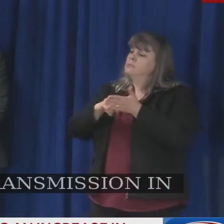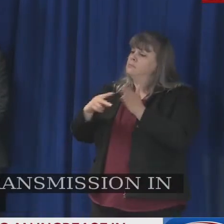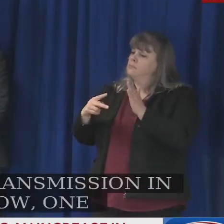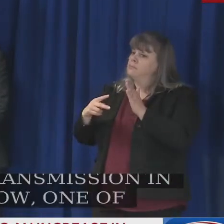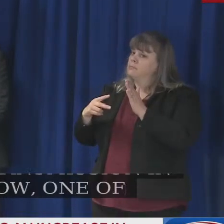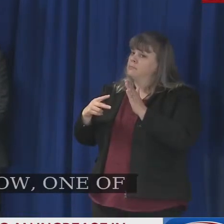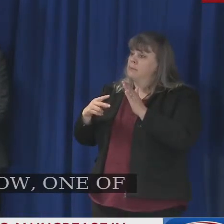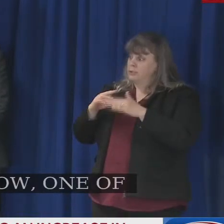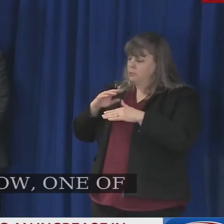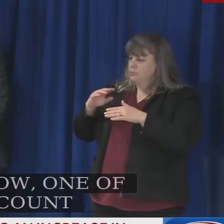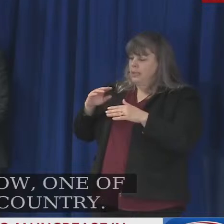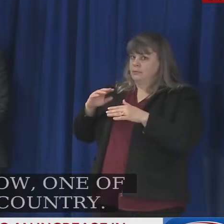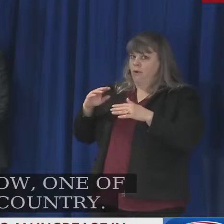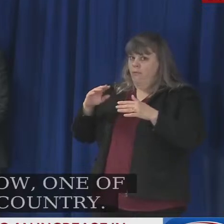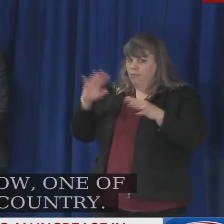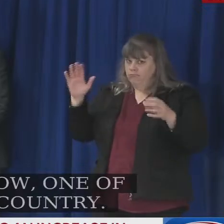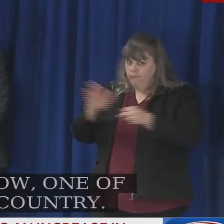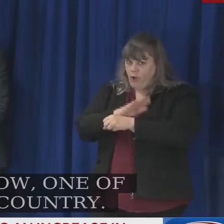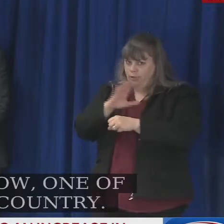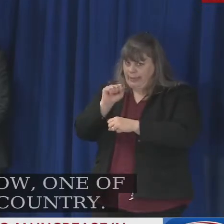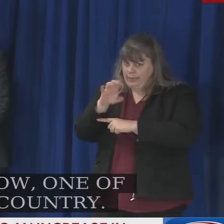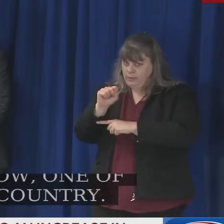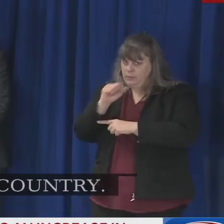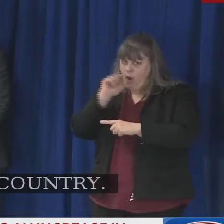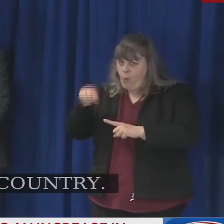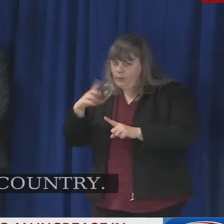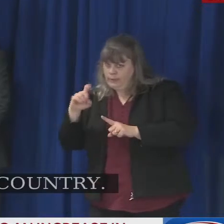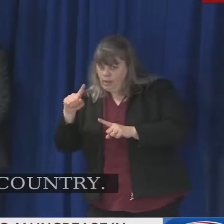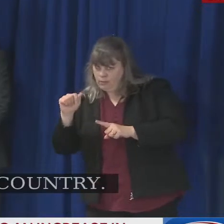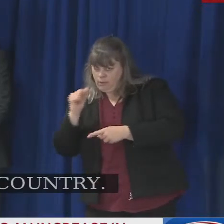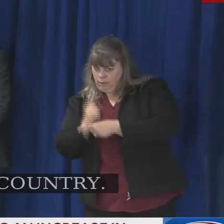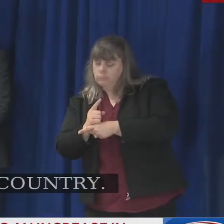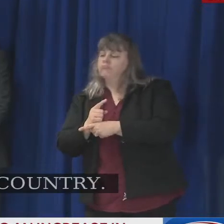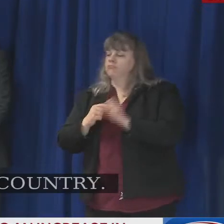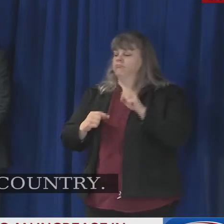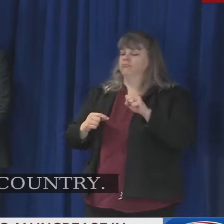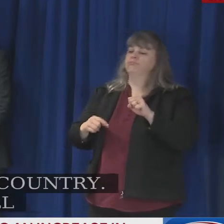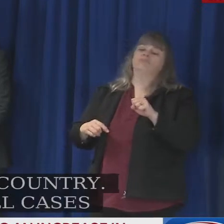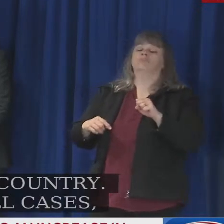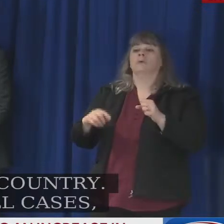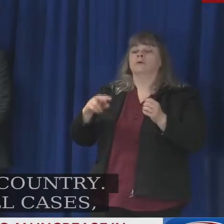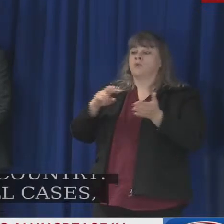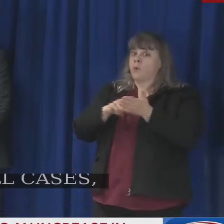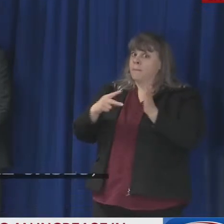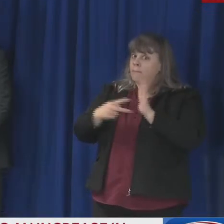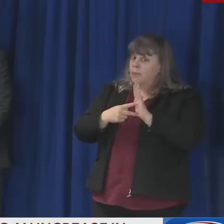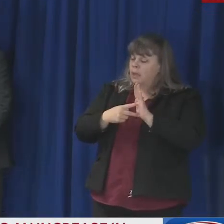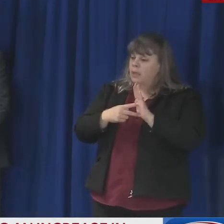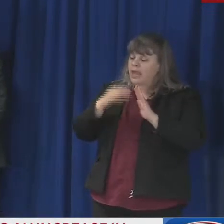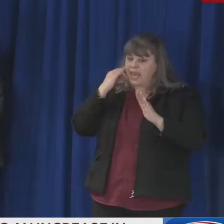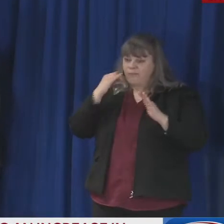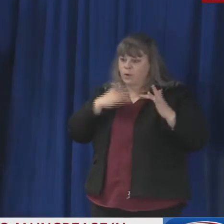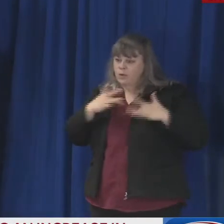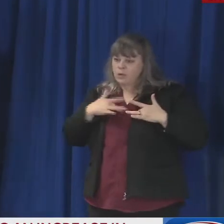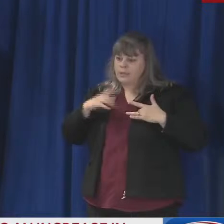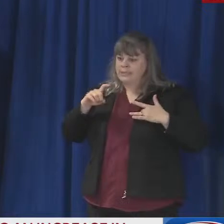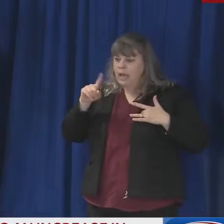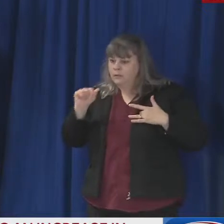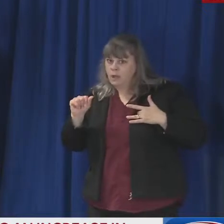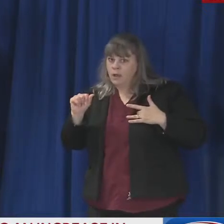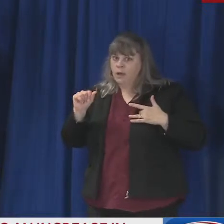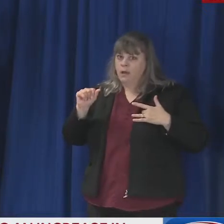that's with all of the cases, right? So if we're seeing that and we have this concern about the highly contagious variant,